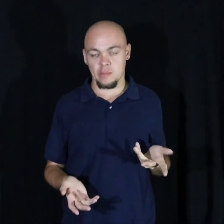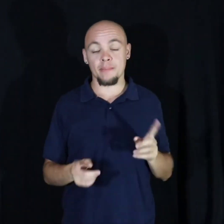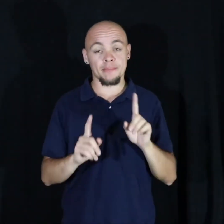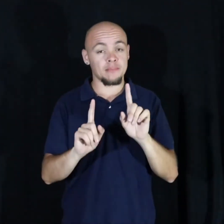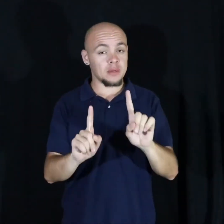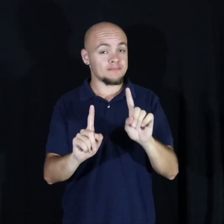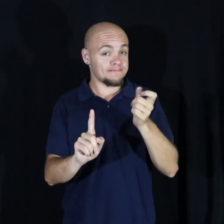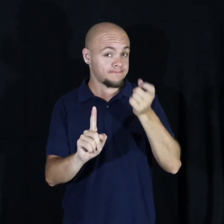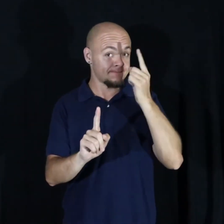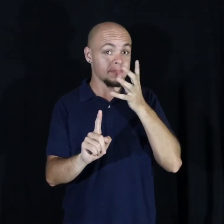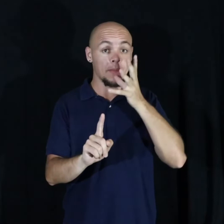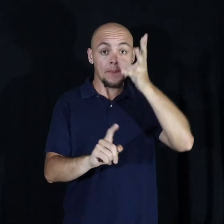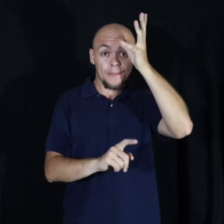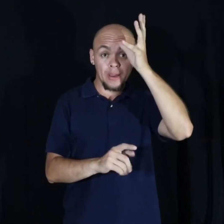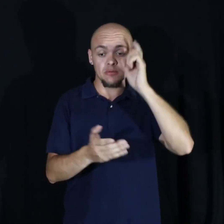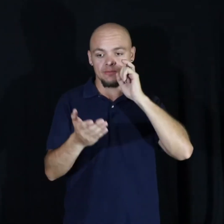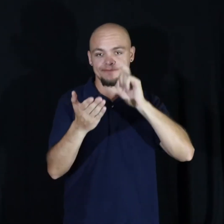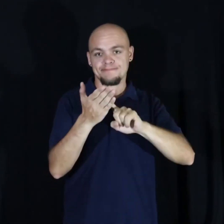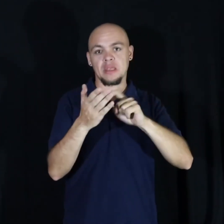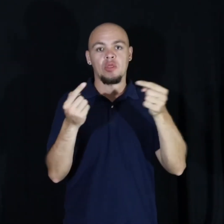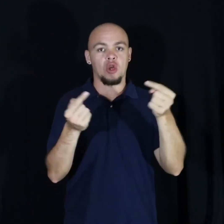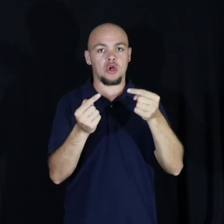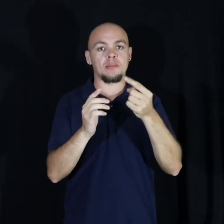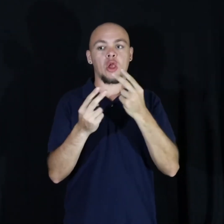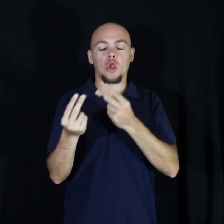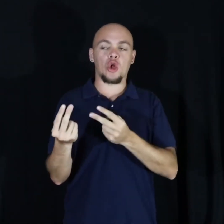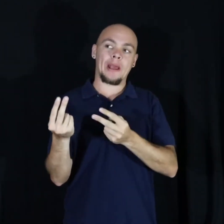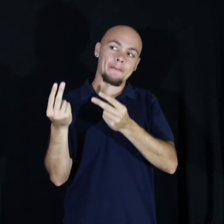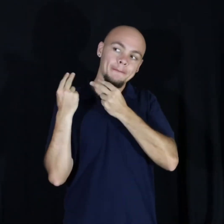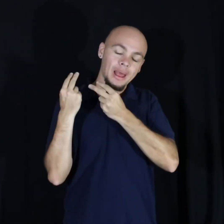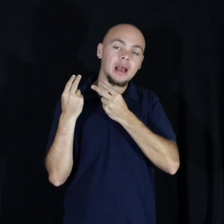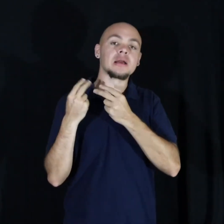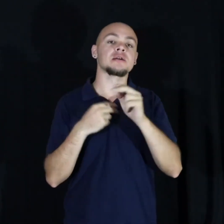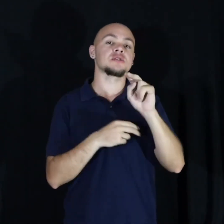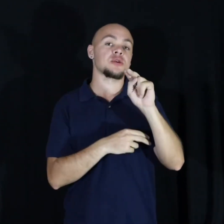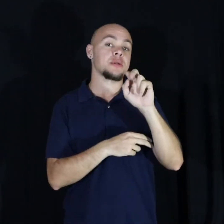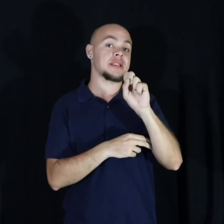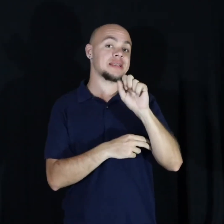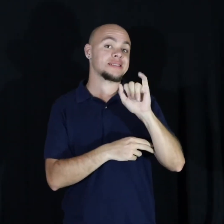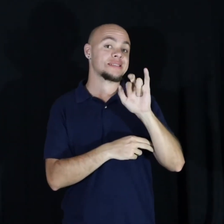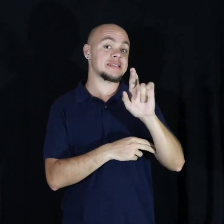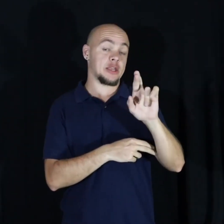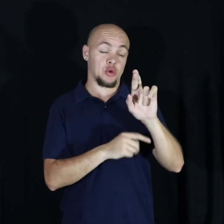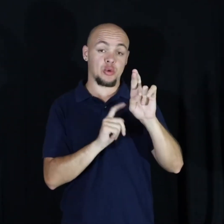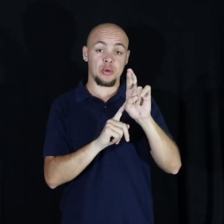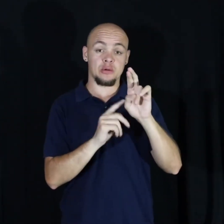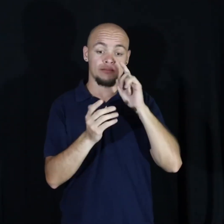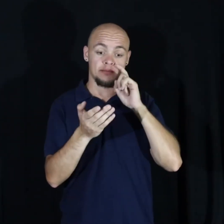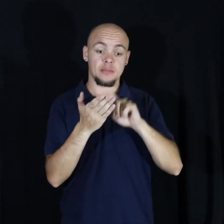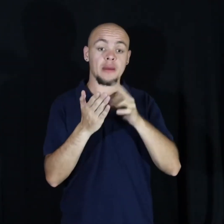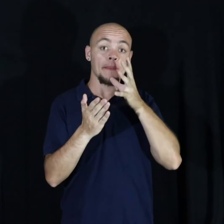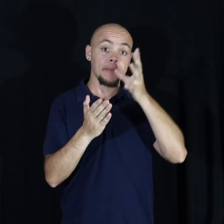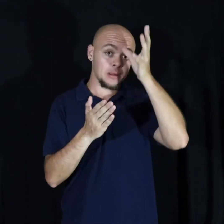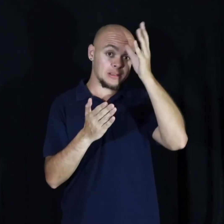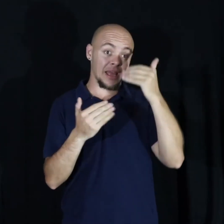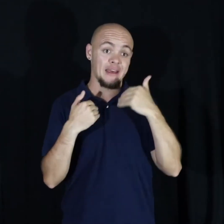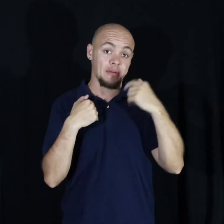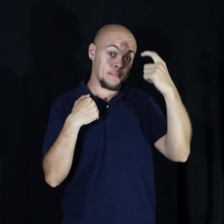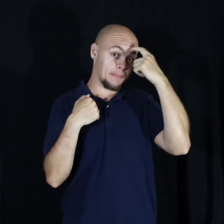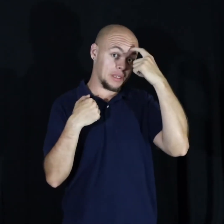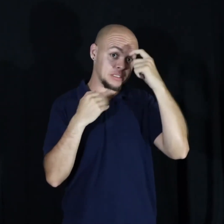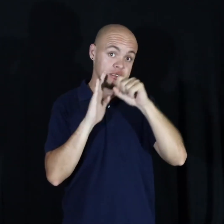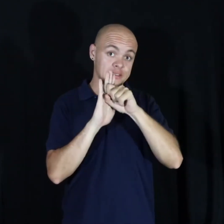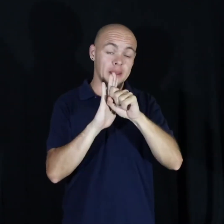these parents are able to recognize their harms in retrospect, which is why Nasir goes on to explain that many of these parents develop mental symptoms, such